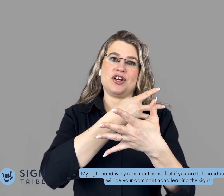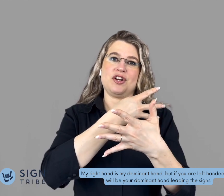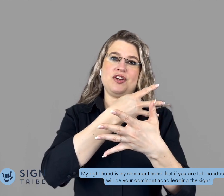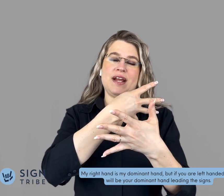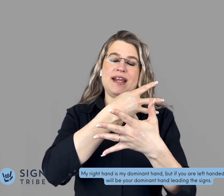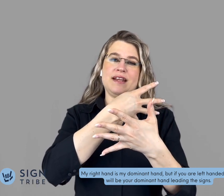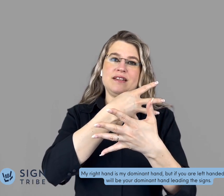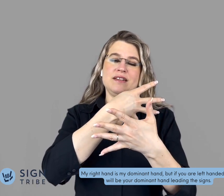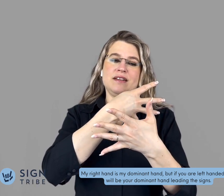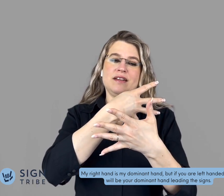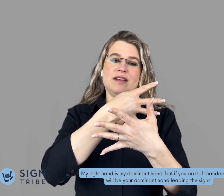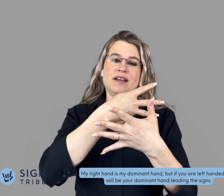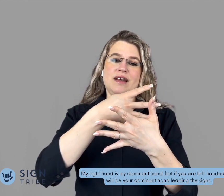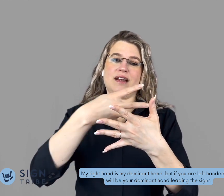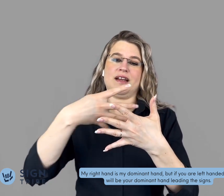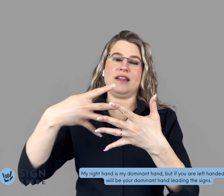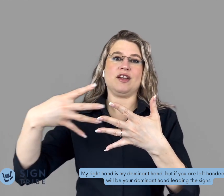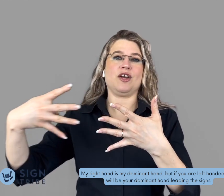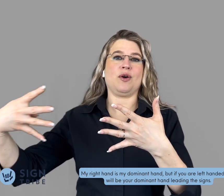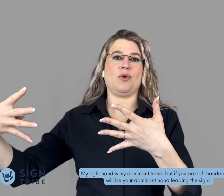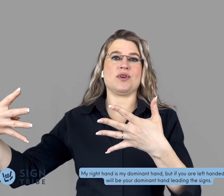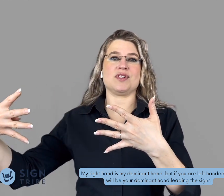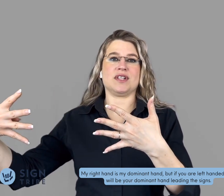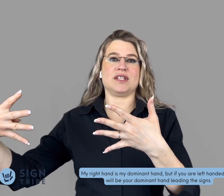your hand and then go horizontally.